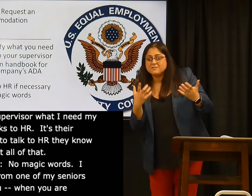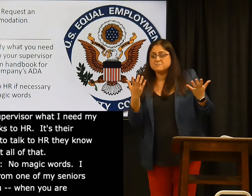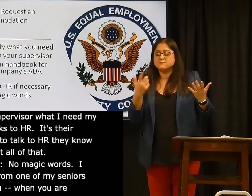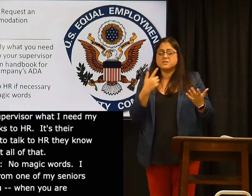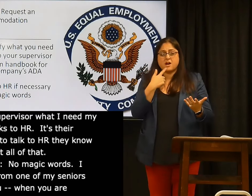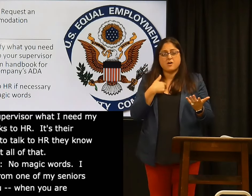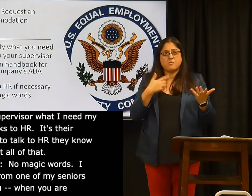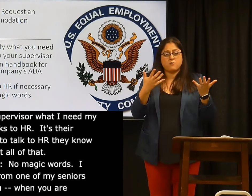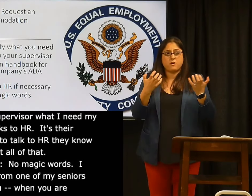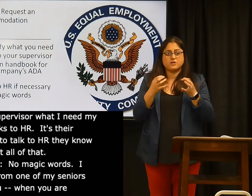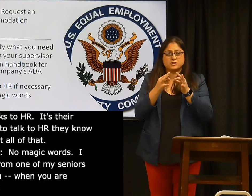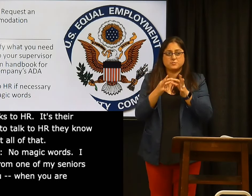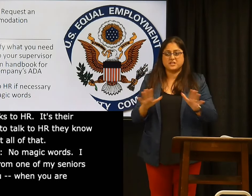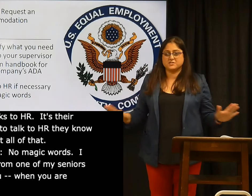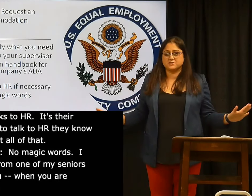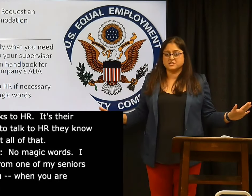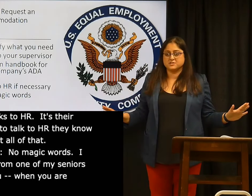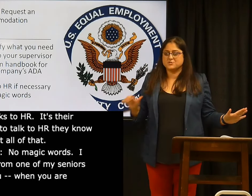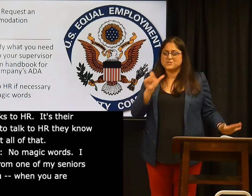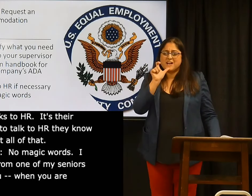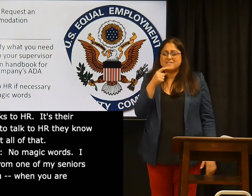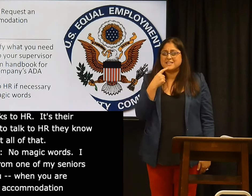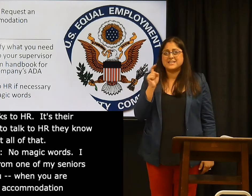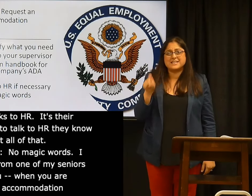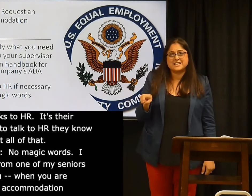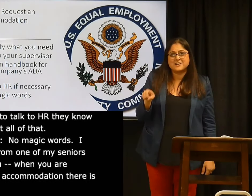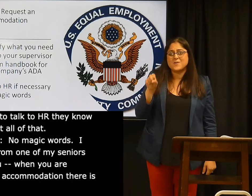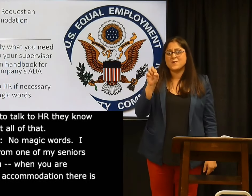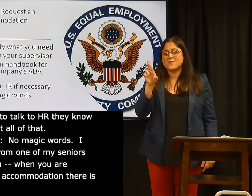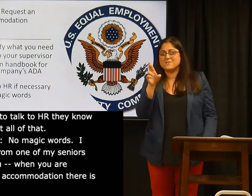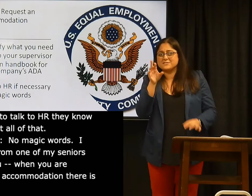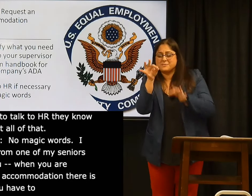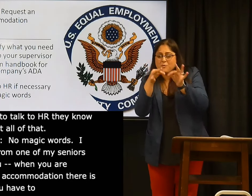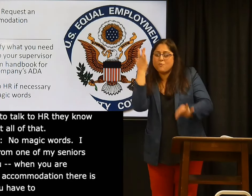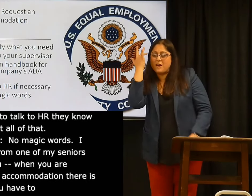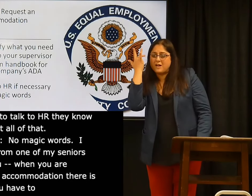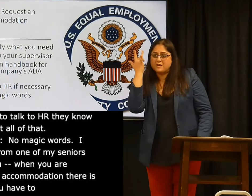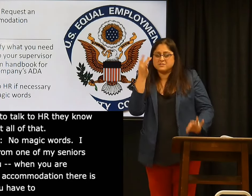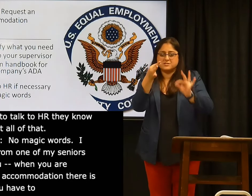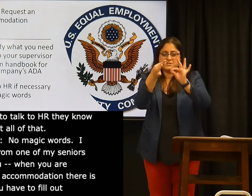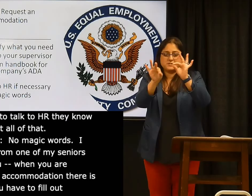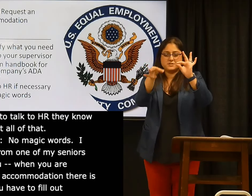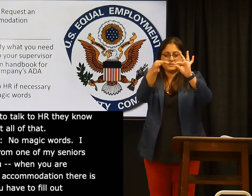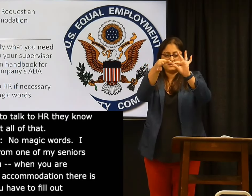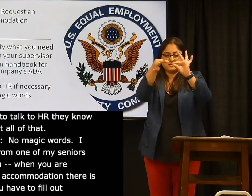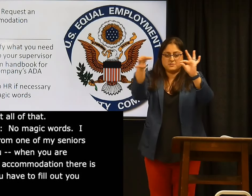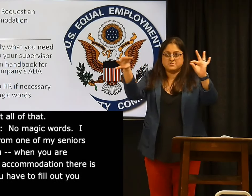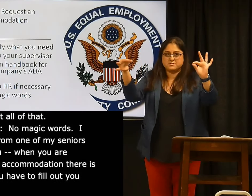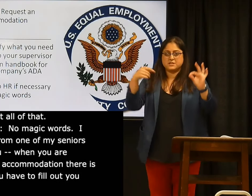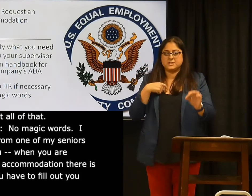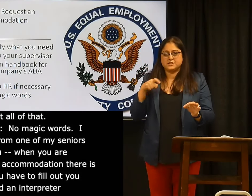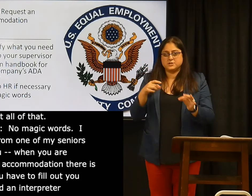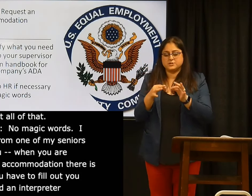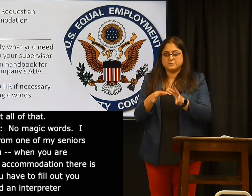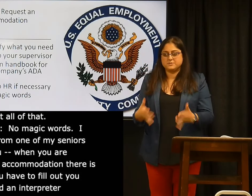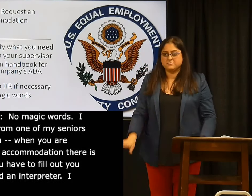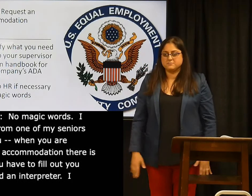accommodation, there's not like a form you have to fill out. You just need to say, I need an interpreter. You don't have to explain why. It's very simple. I need an